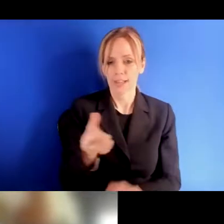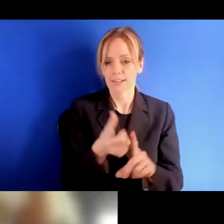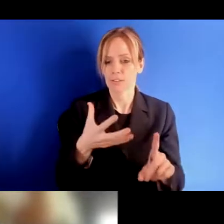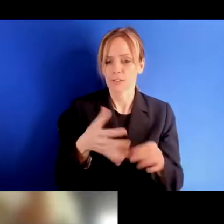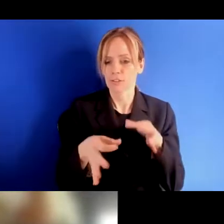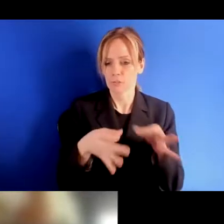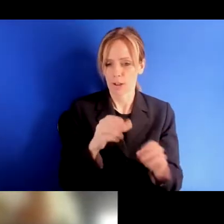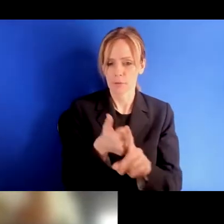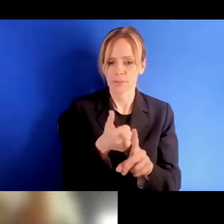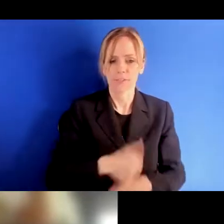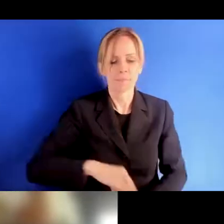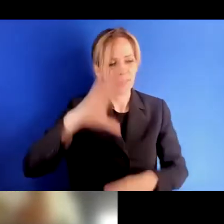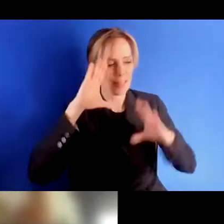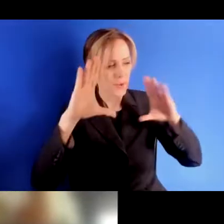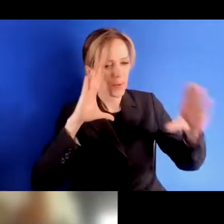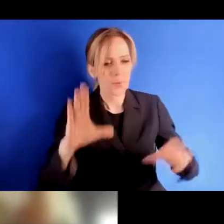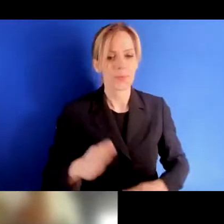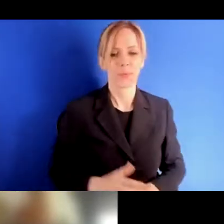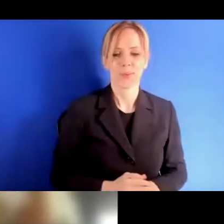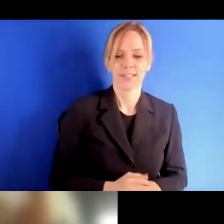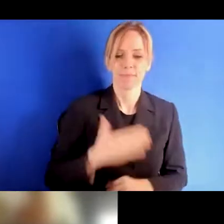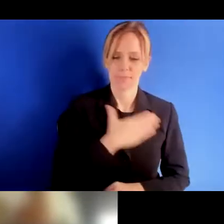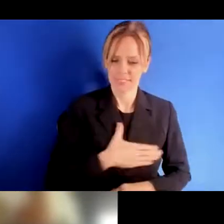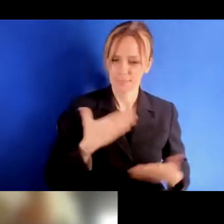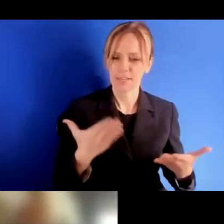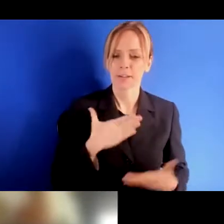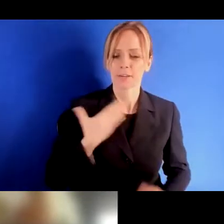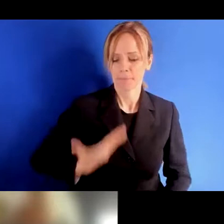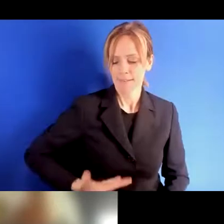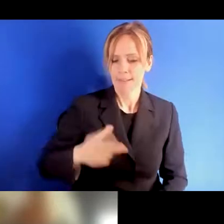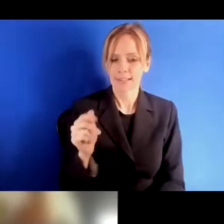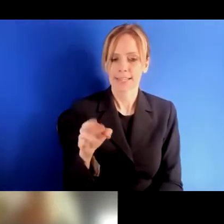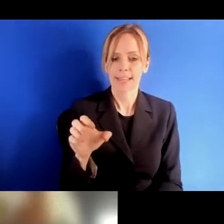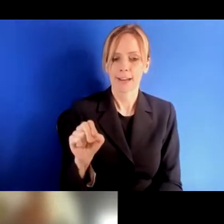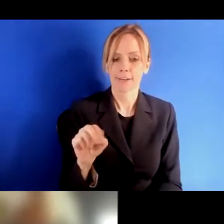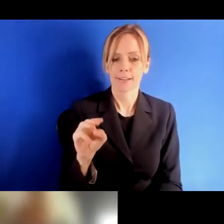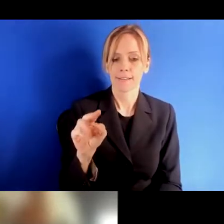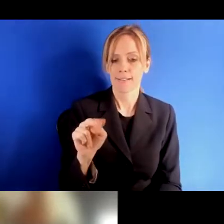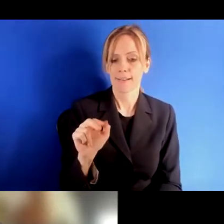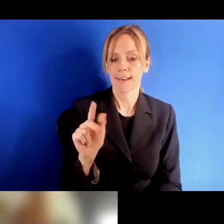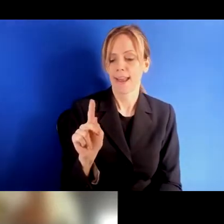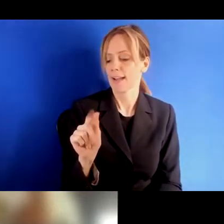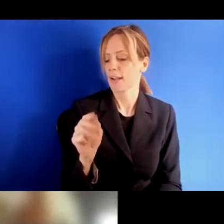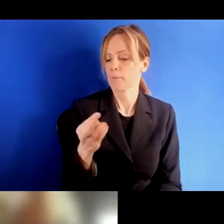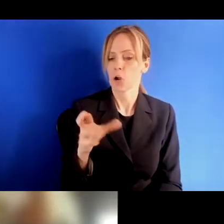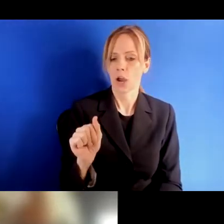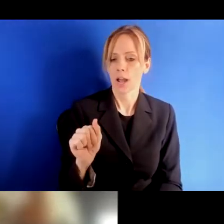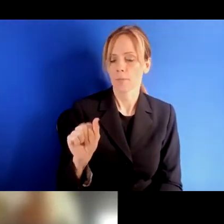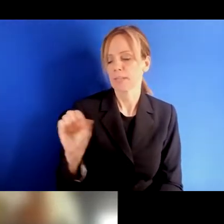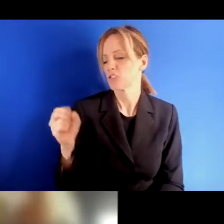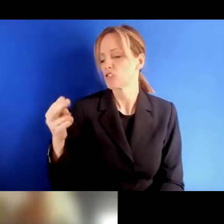everyone. Please be part of this panel. My name is Karen Nakamura. I use she, her pronouns. I am